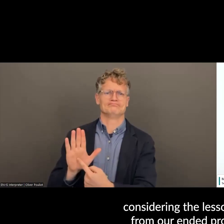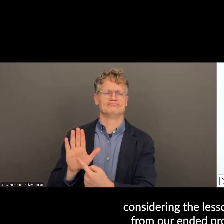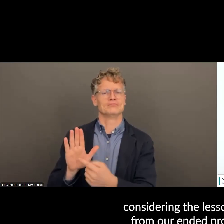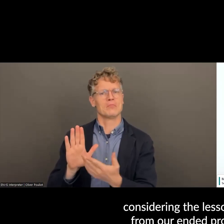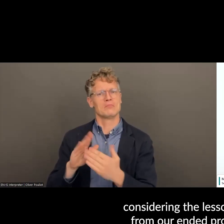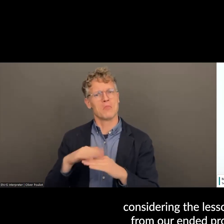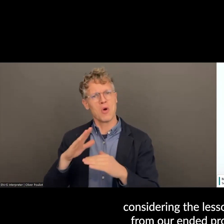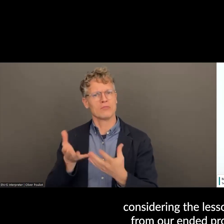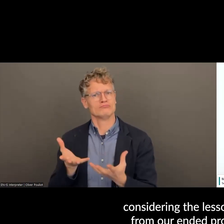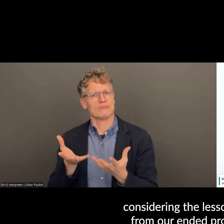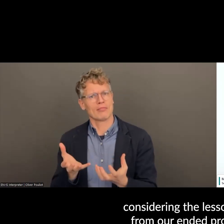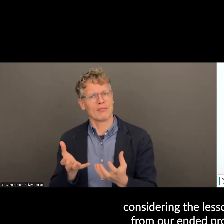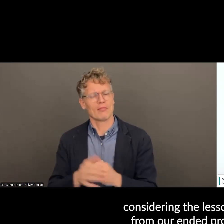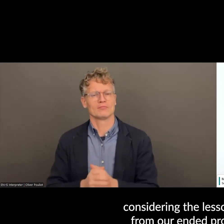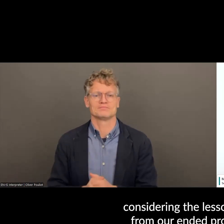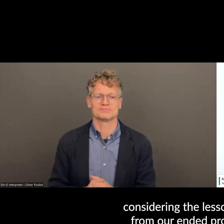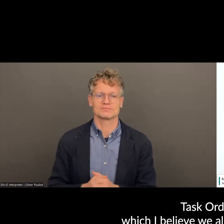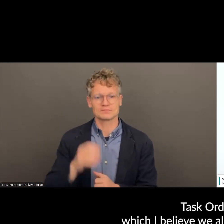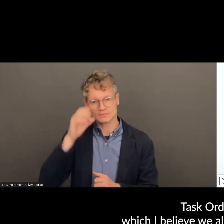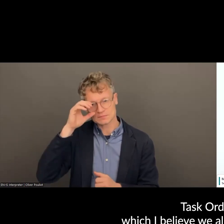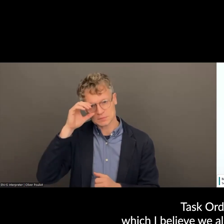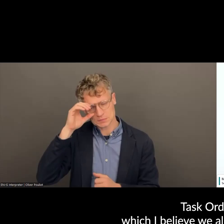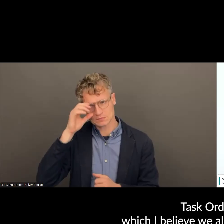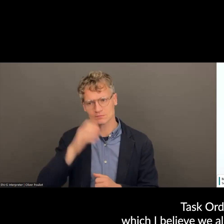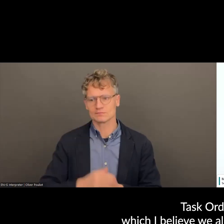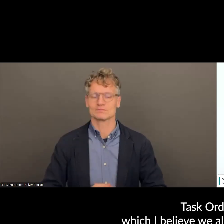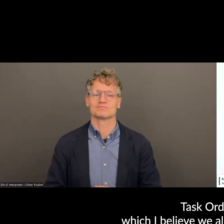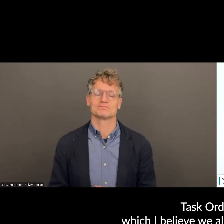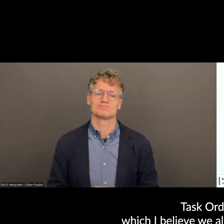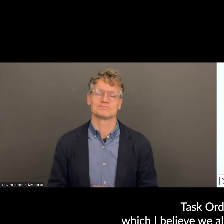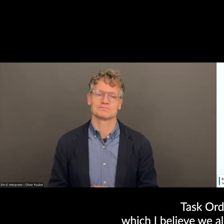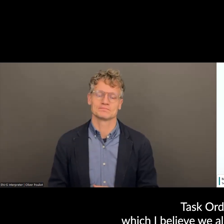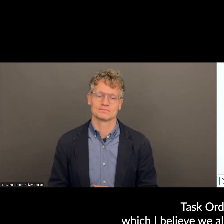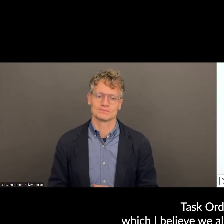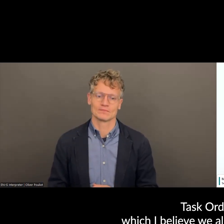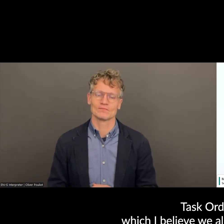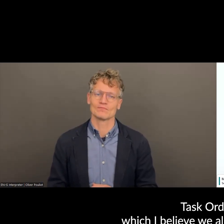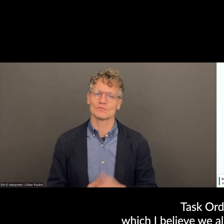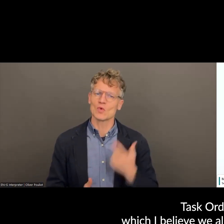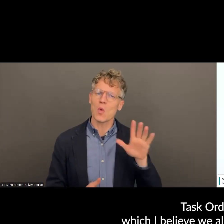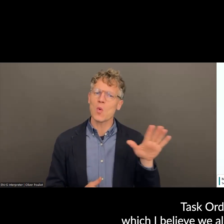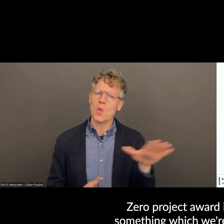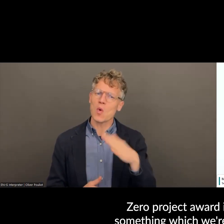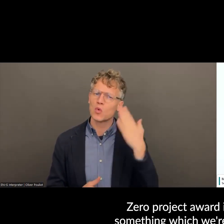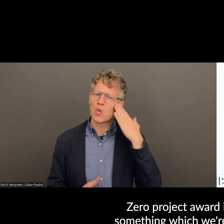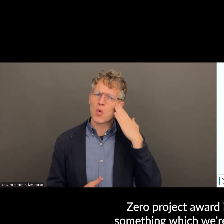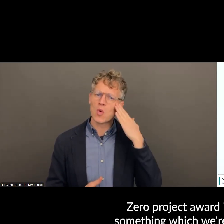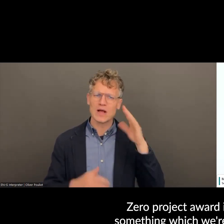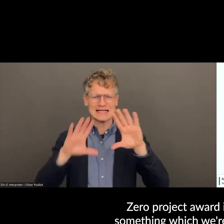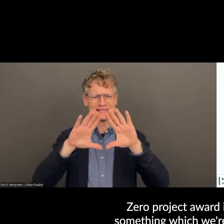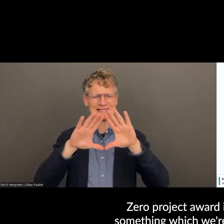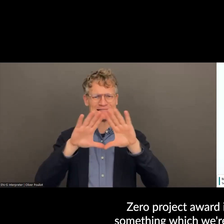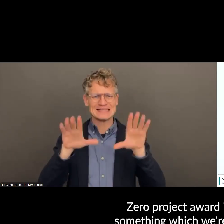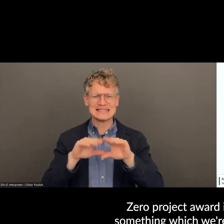ended project in business, Task Order 50, which I believe we all know that won us a Zero Project Award